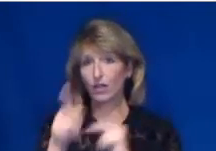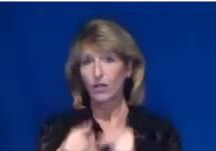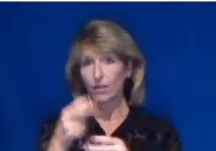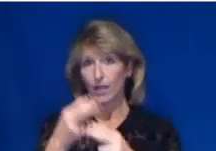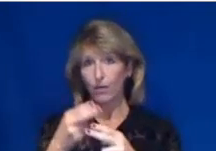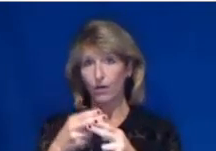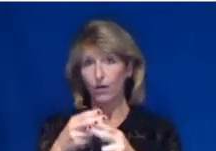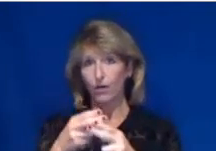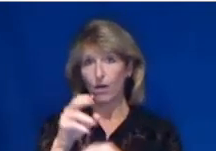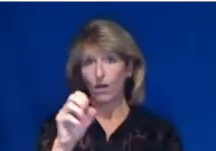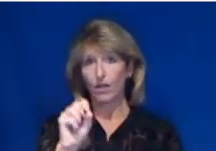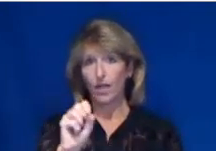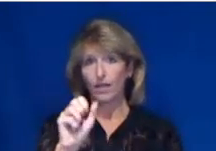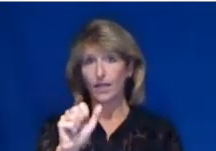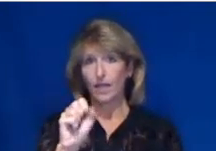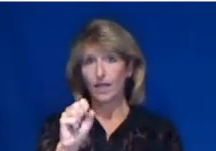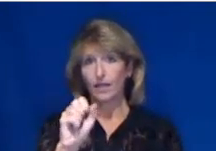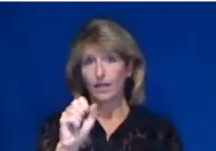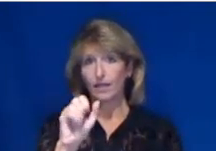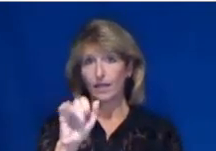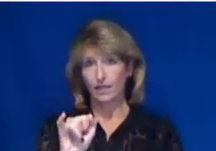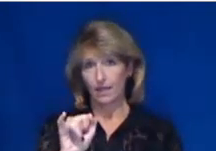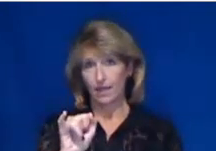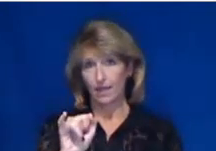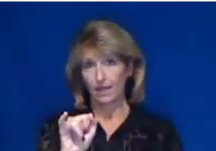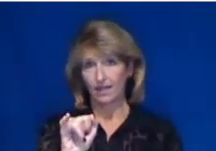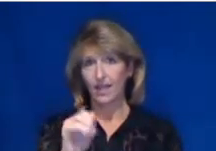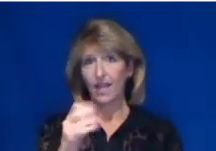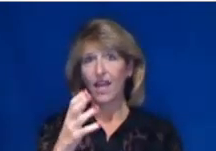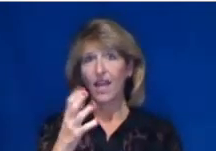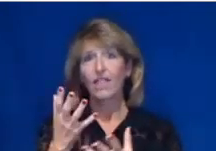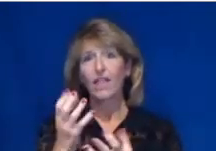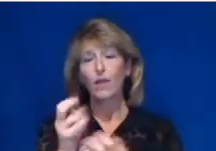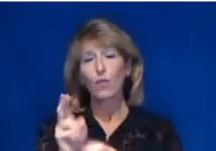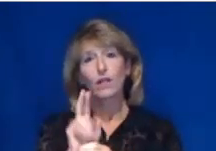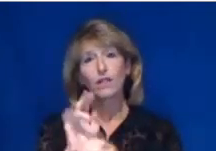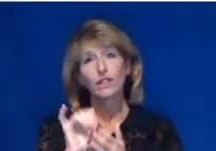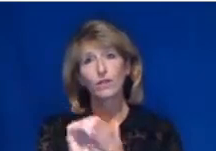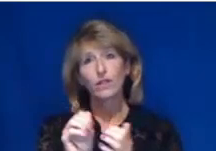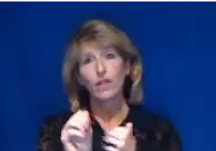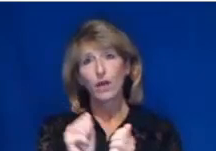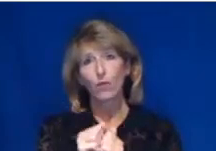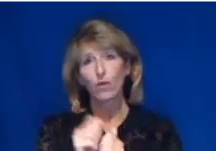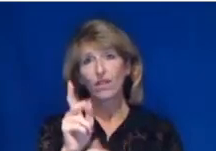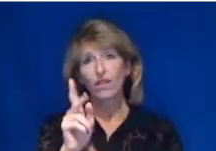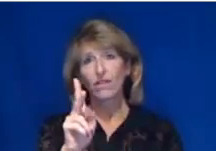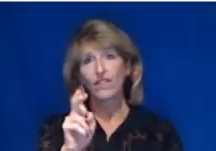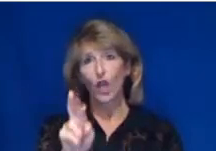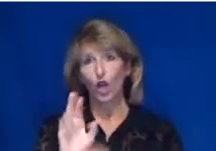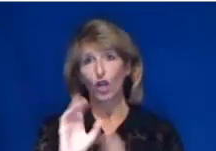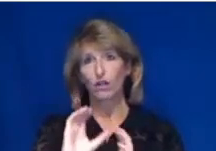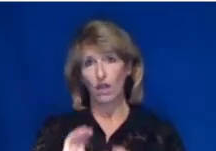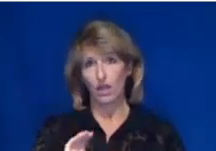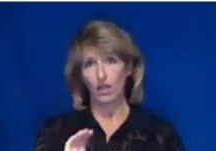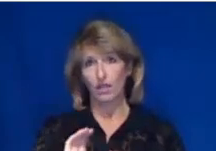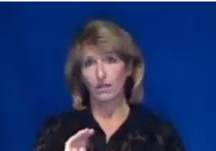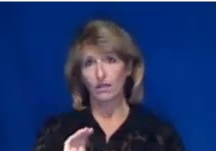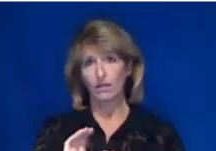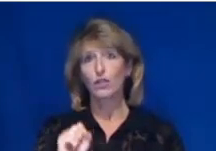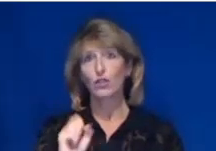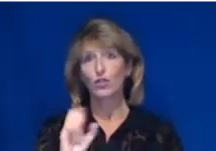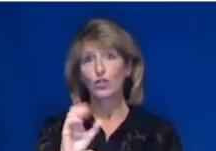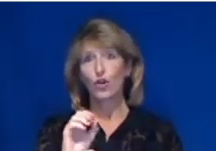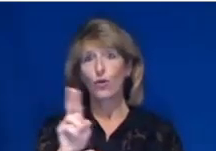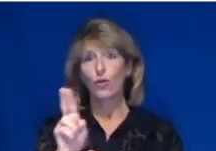They had worked with the SASE Institute and adapted the SASE 3, the Specific Substance Abuse Subtle